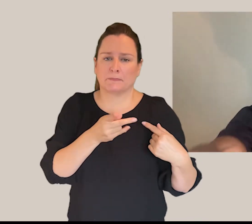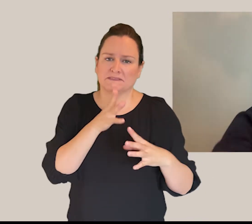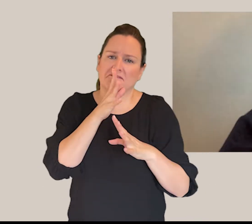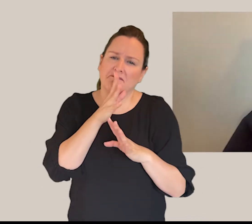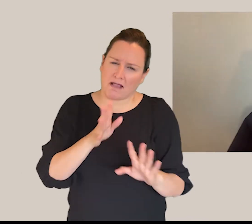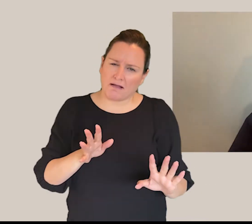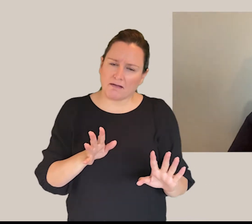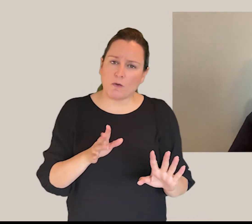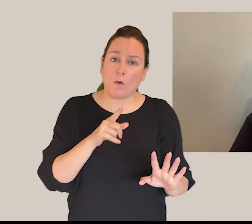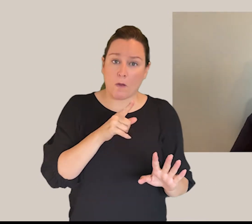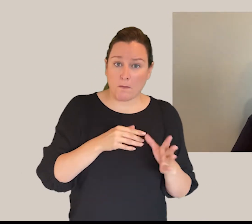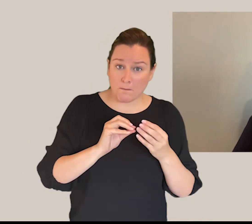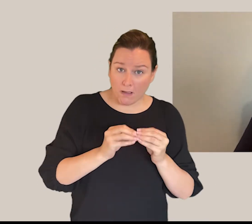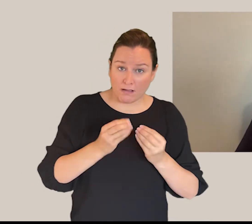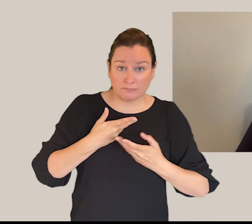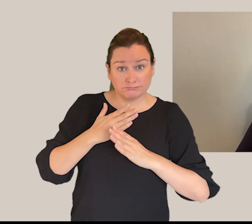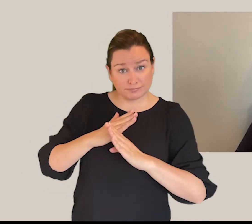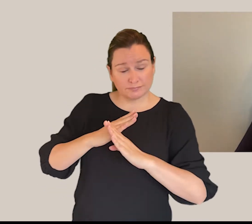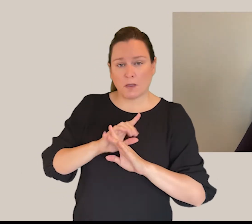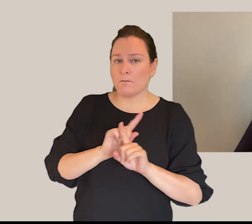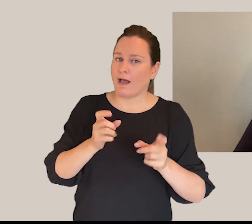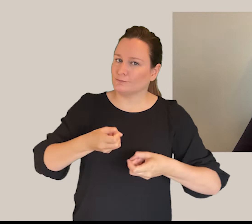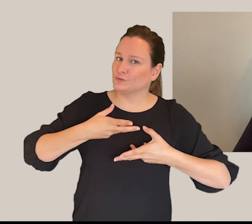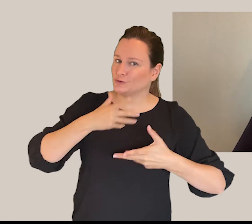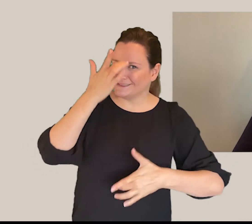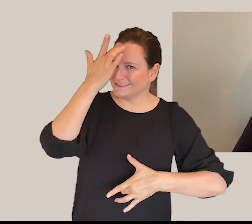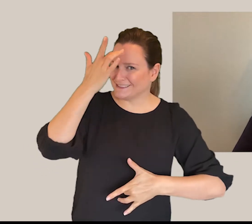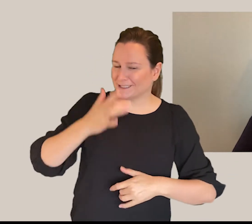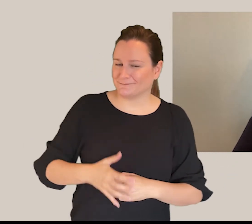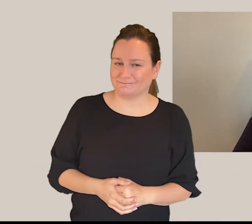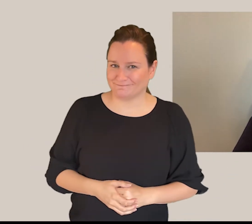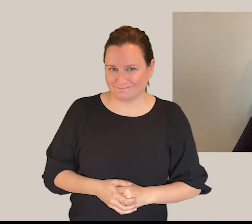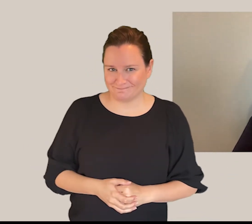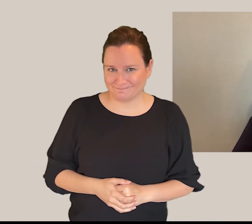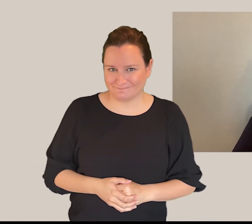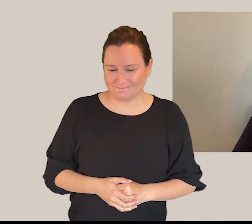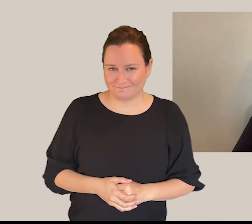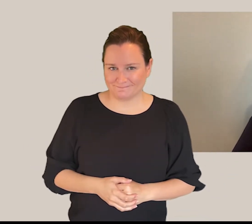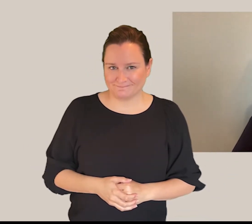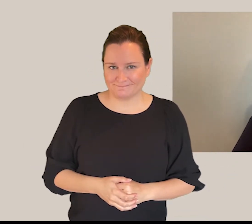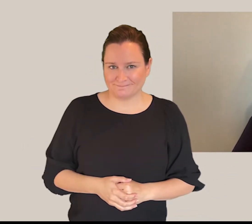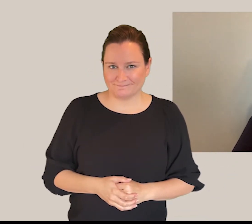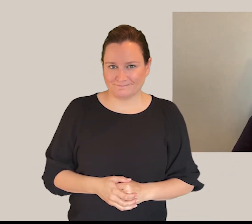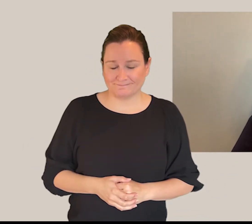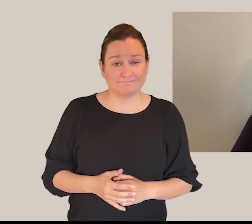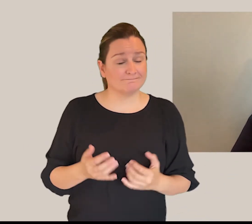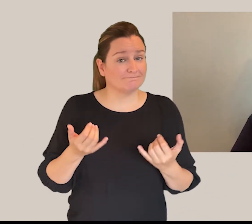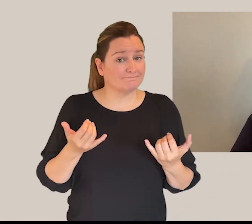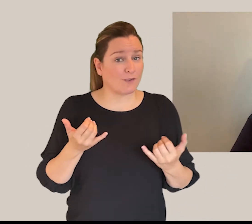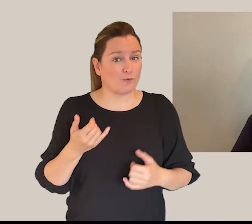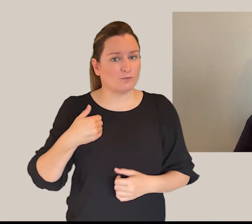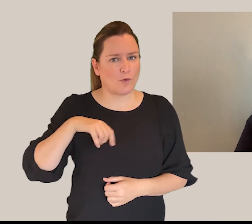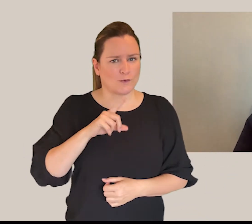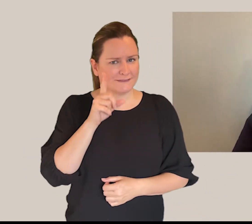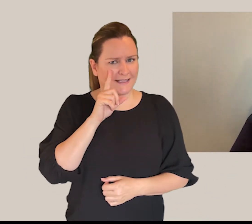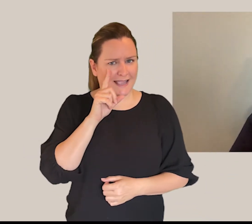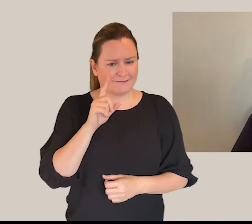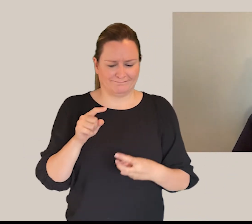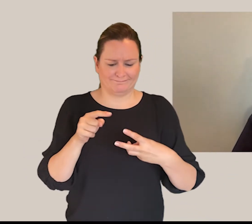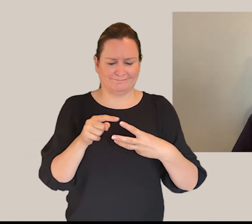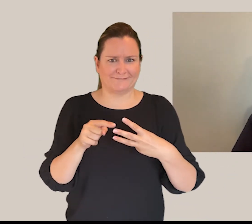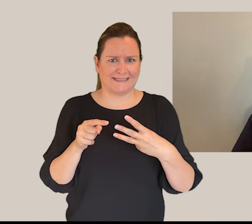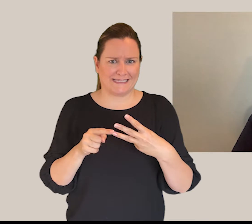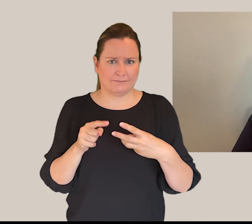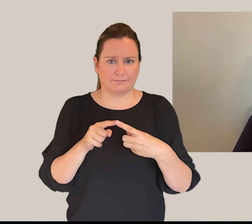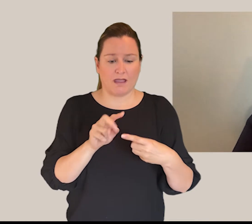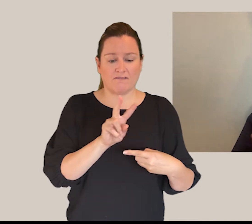disease. Vaccination is a safe way to create immunity without causing the illness. So let's look